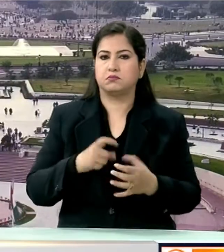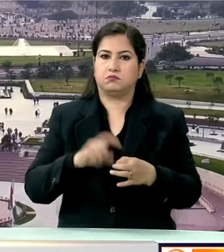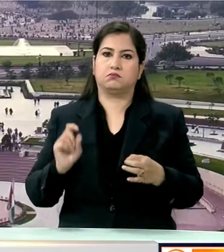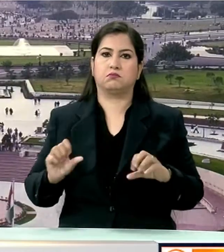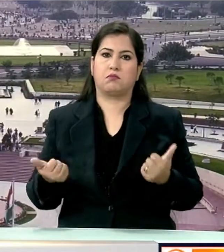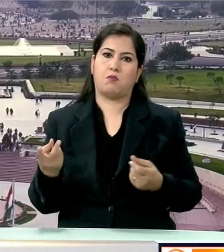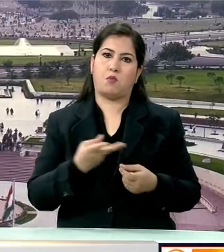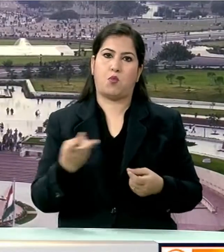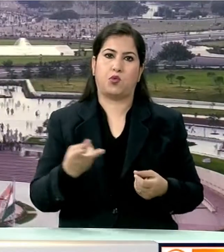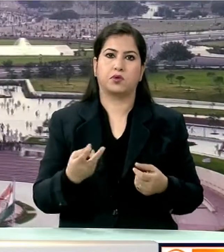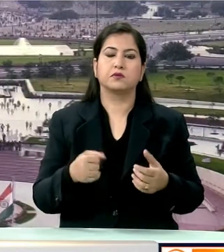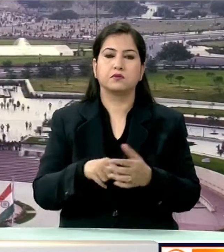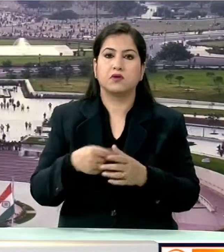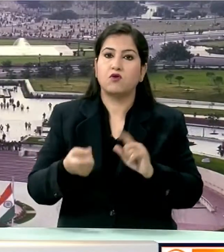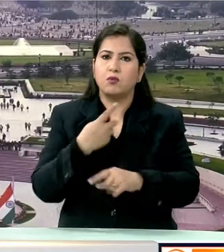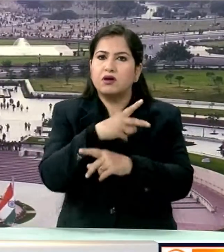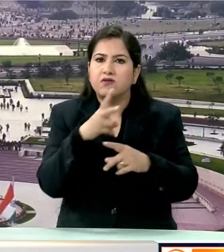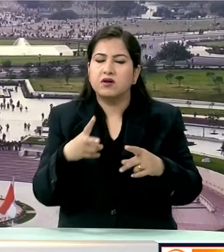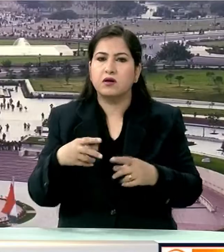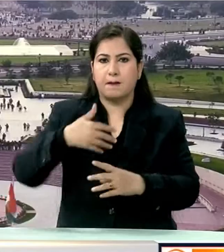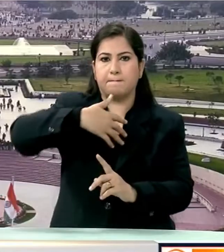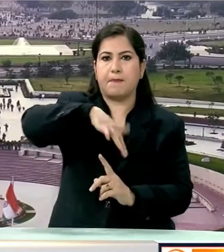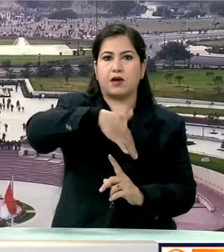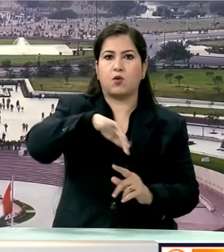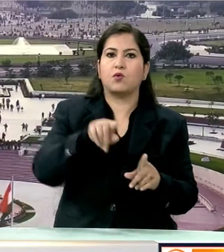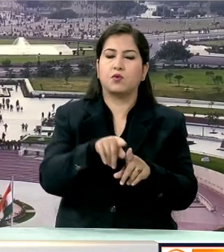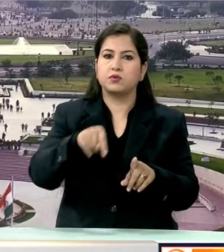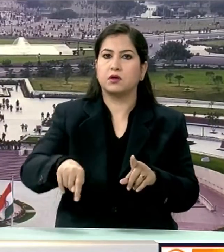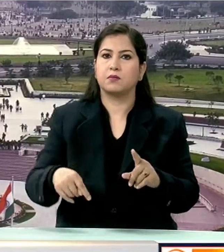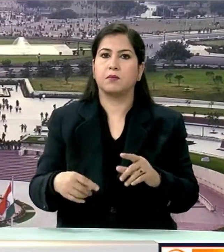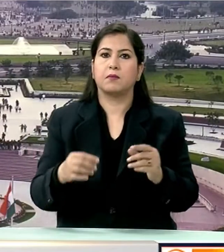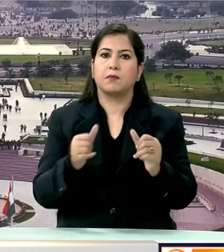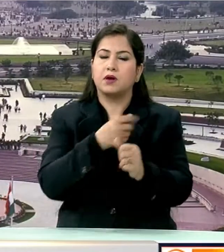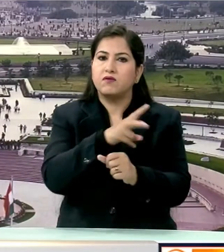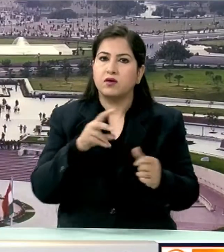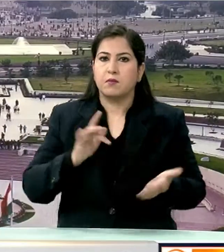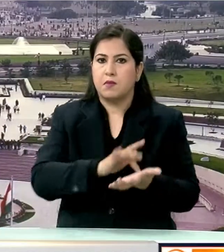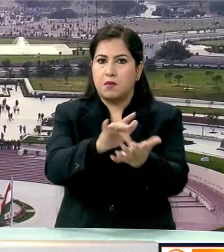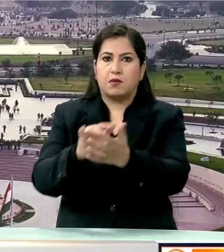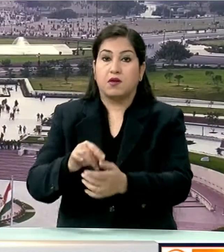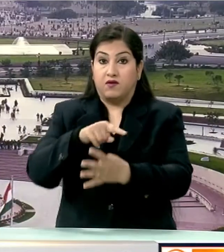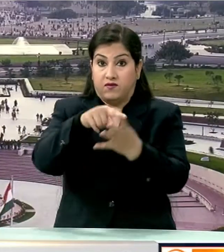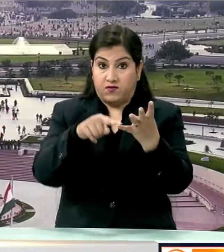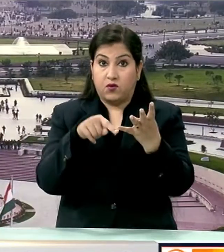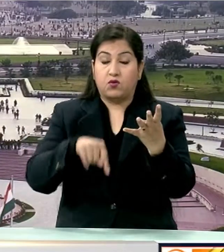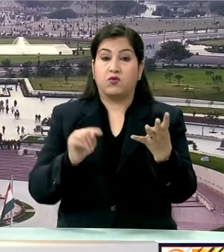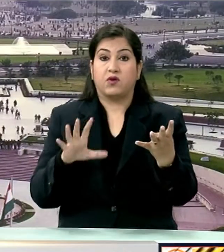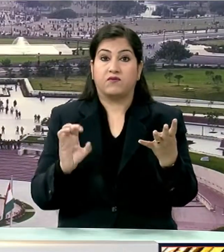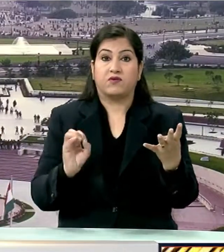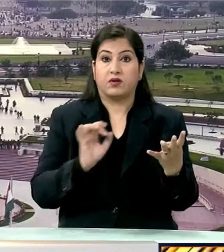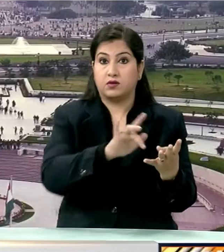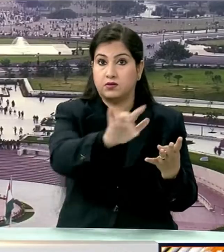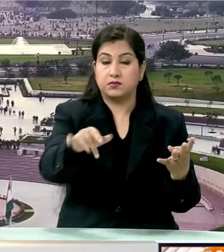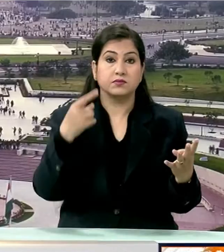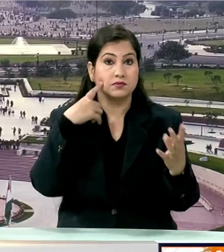broad swathe of voters from different backgrounds and across different regions. 4 of the country's 50 states,